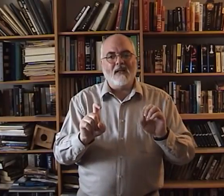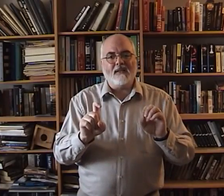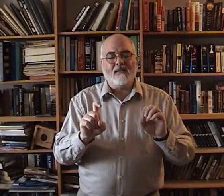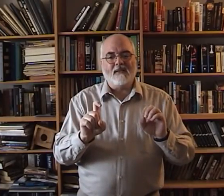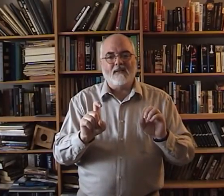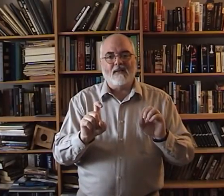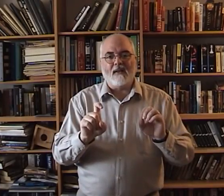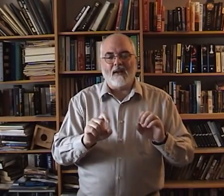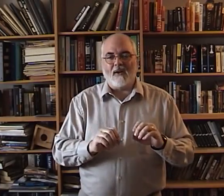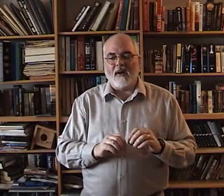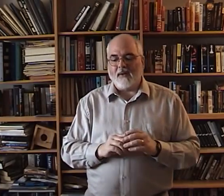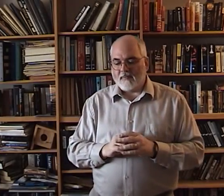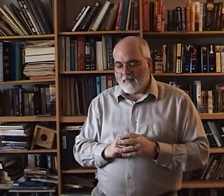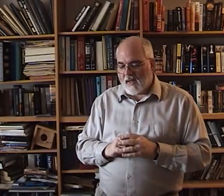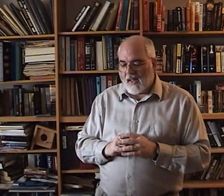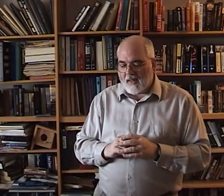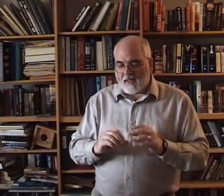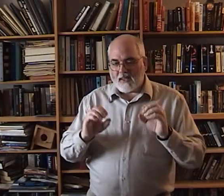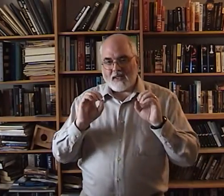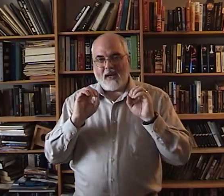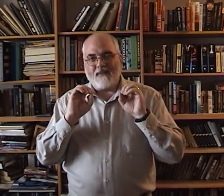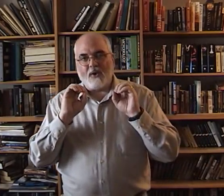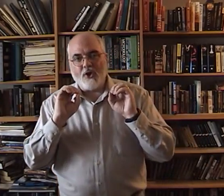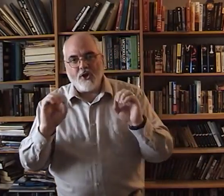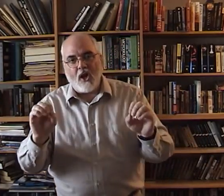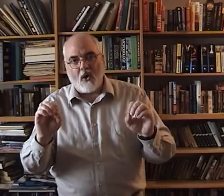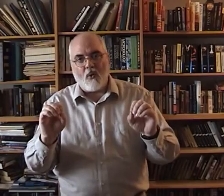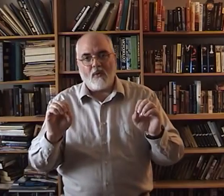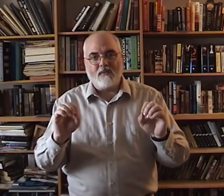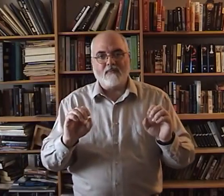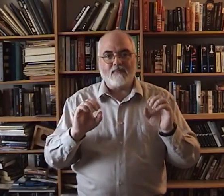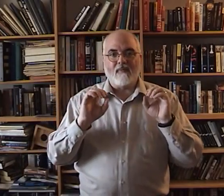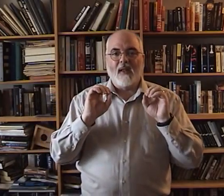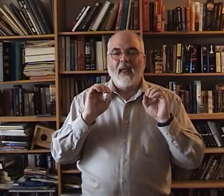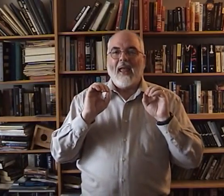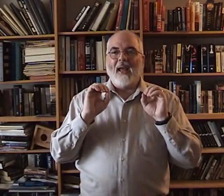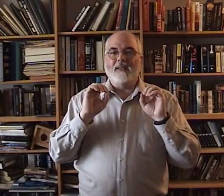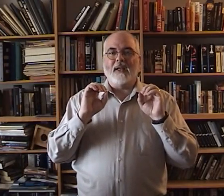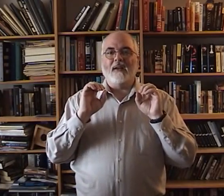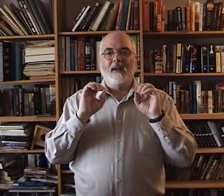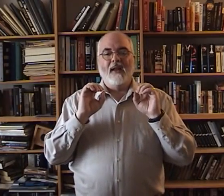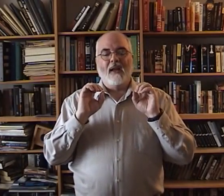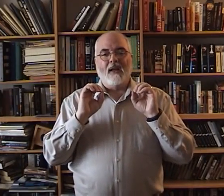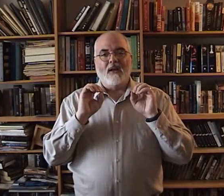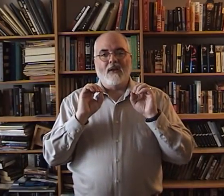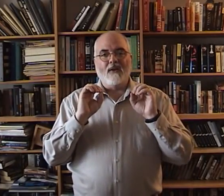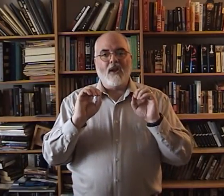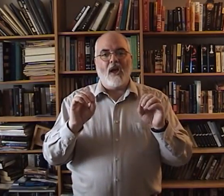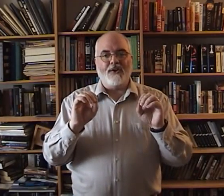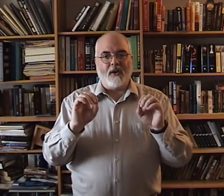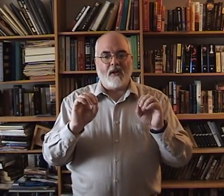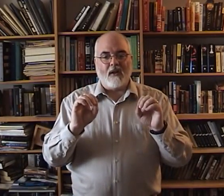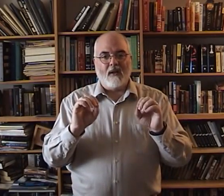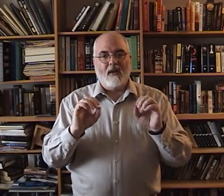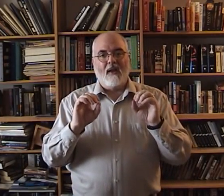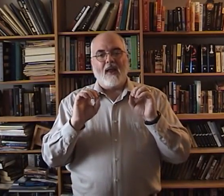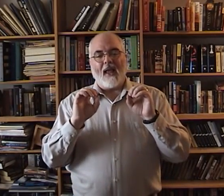needless. All right? This is signed for no, as in none, as